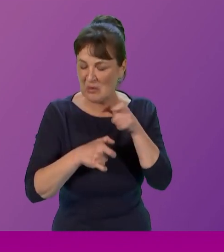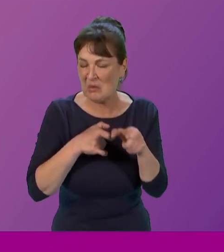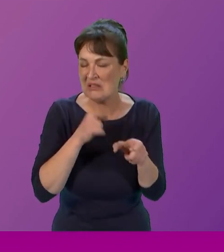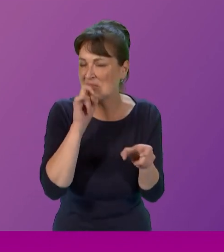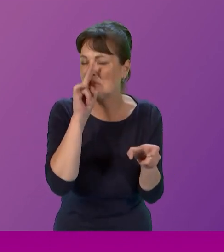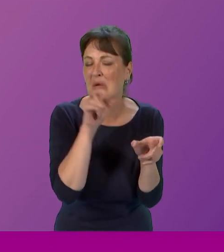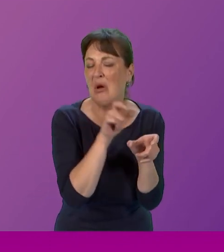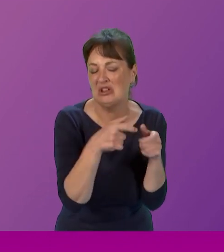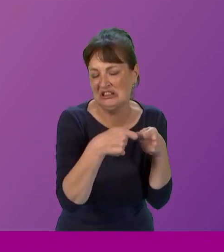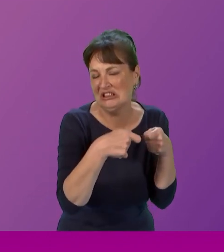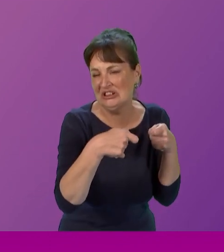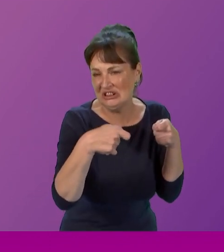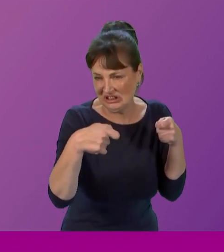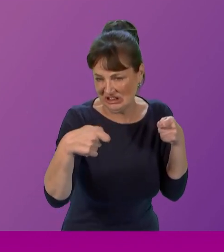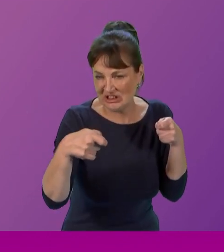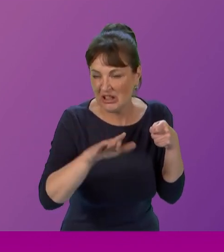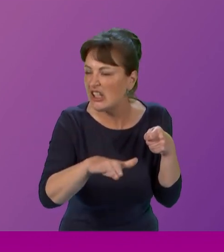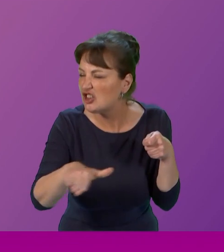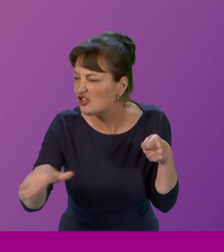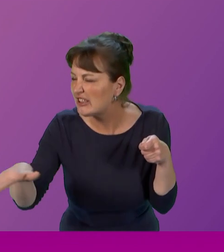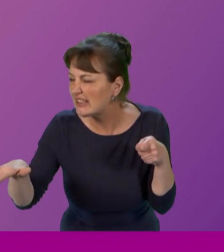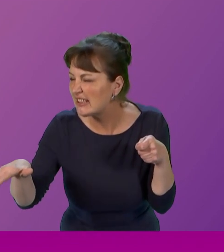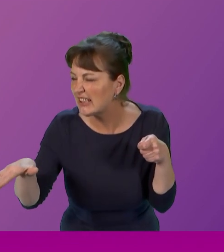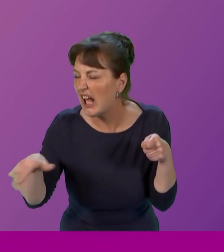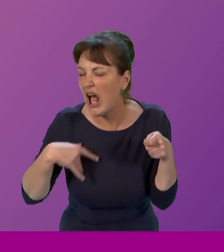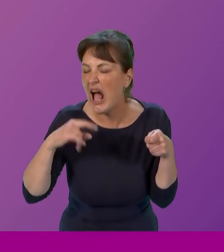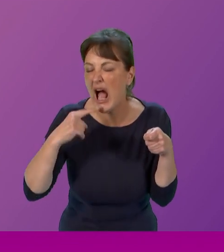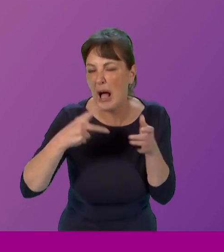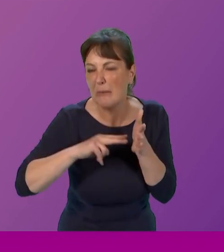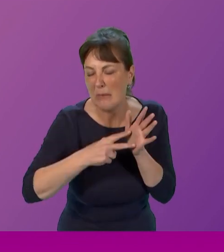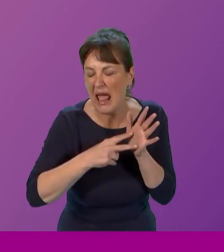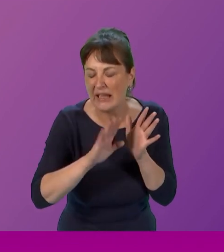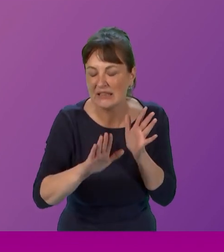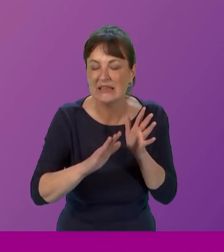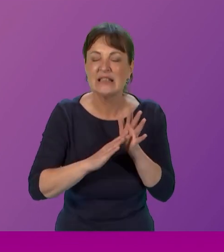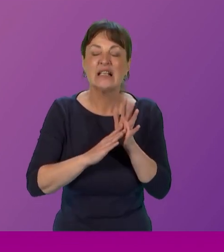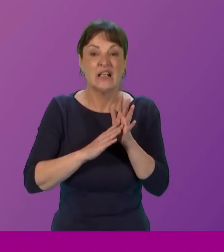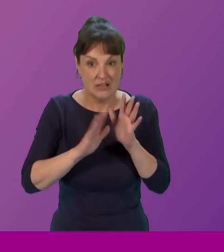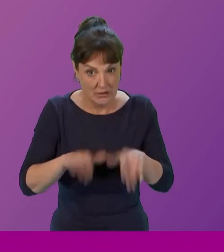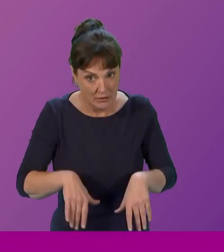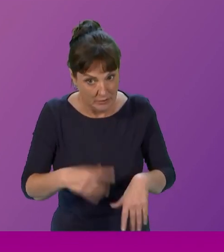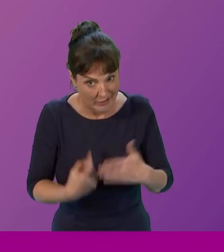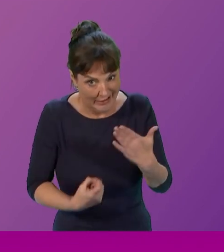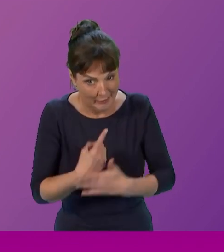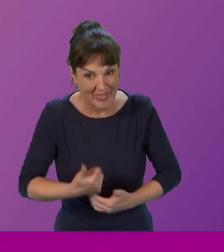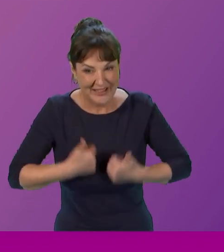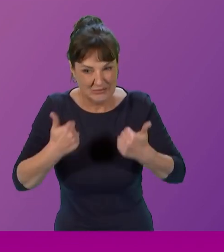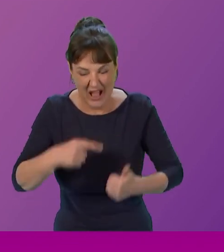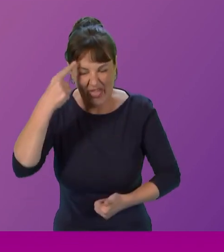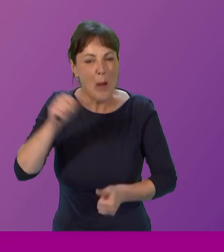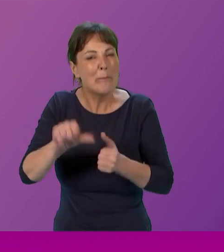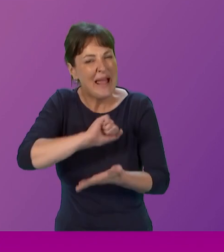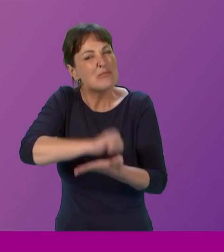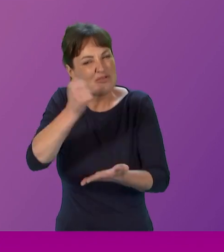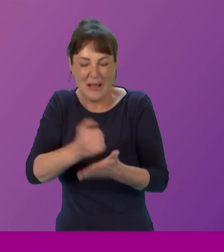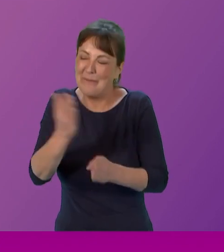children, Grace, Zahra, every word. So this morning, I decided I would print it before I came out. But this is the